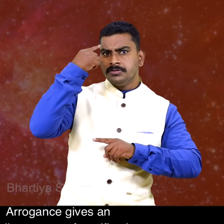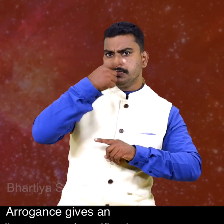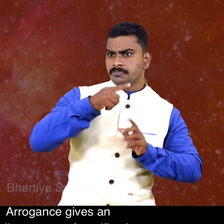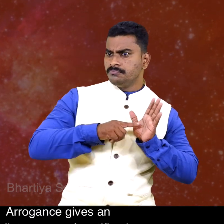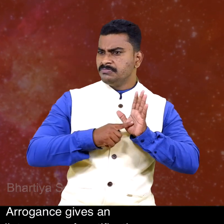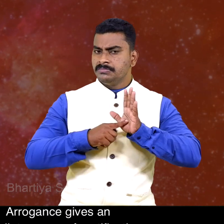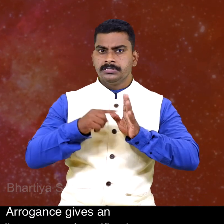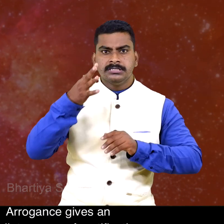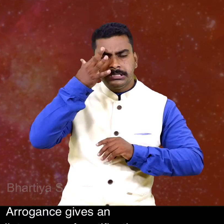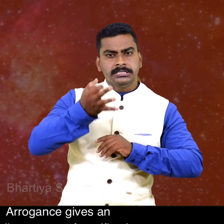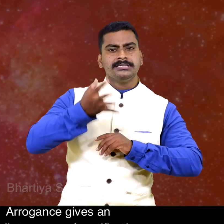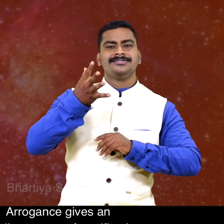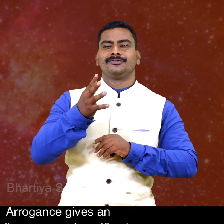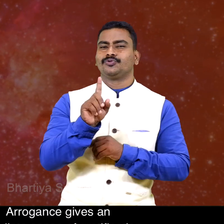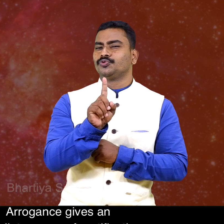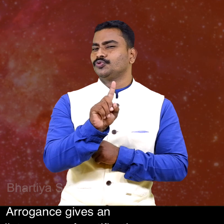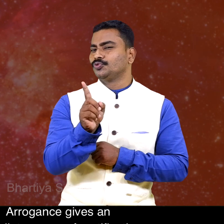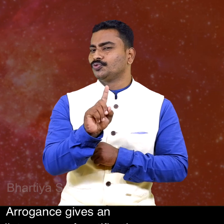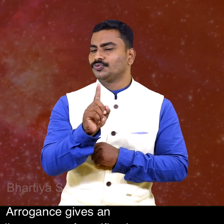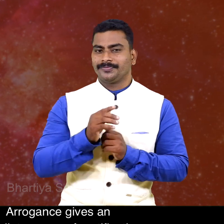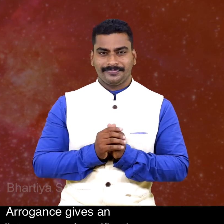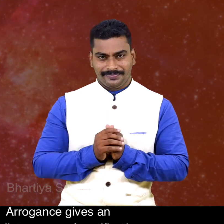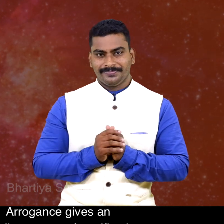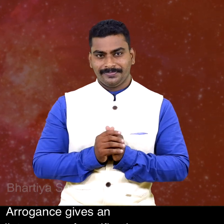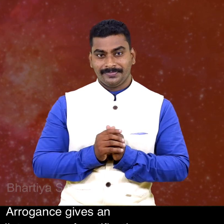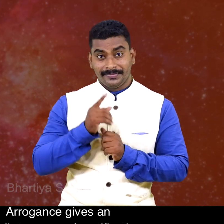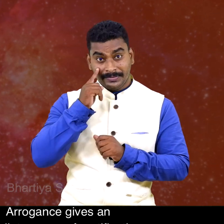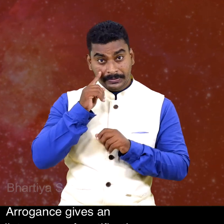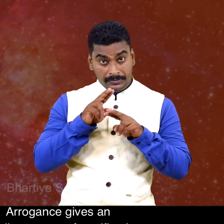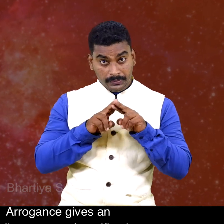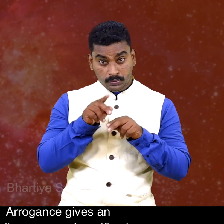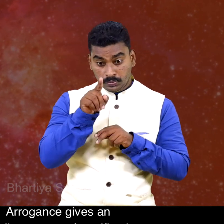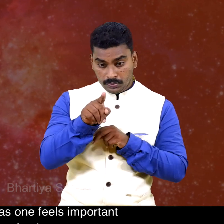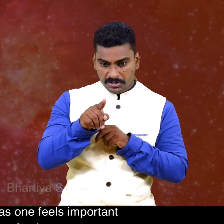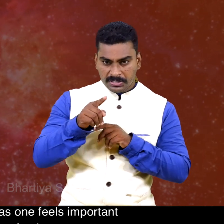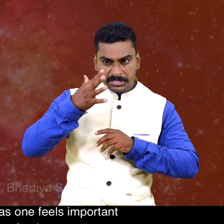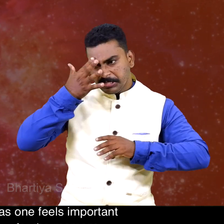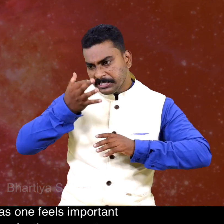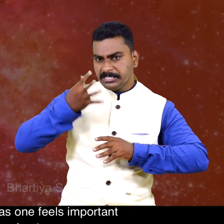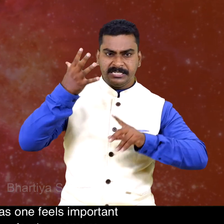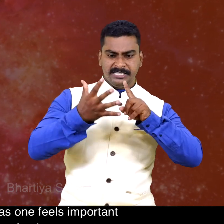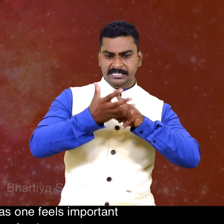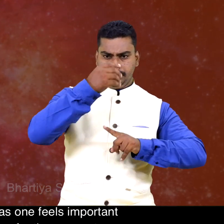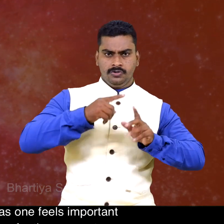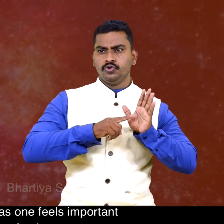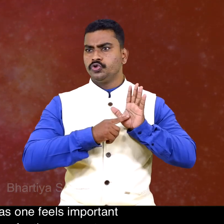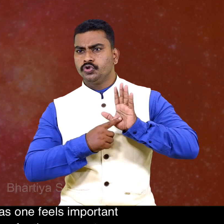Arrogance gives an immediate sense of gratification, but as one